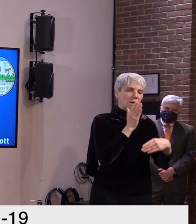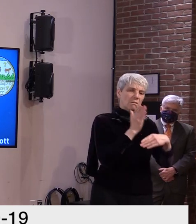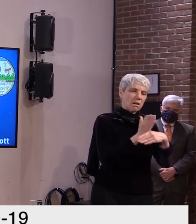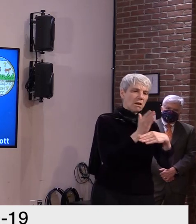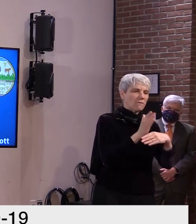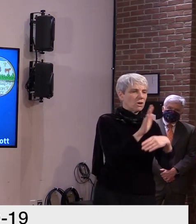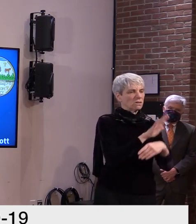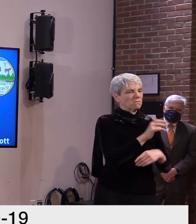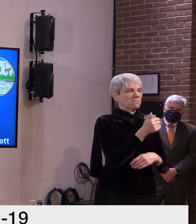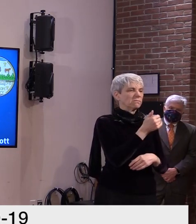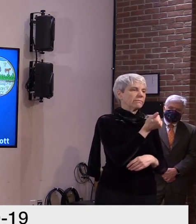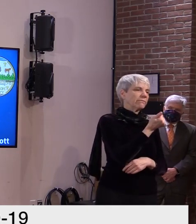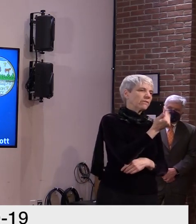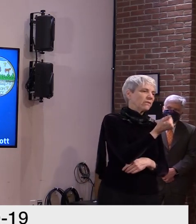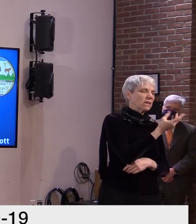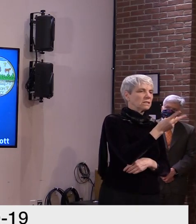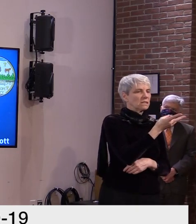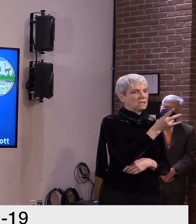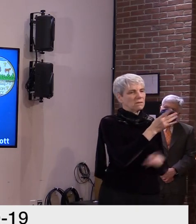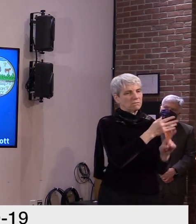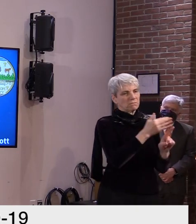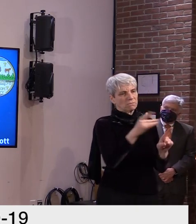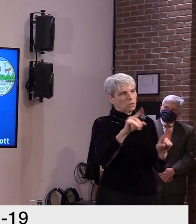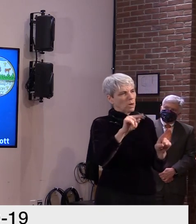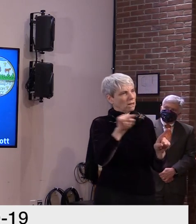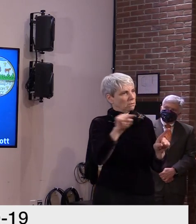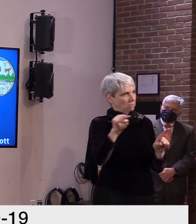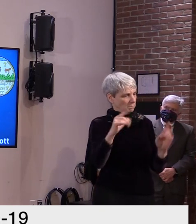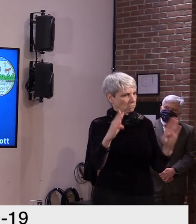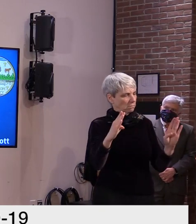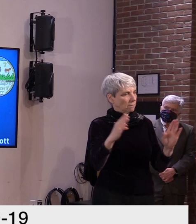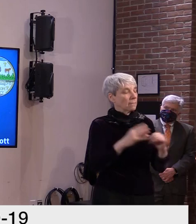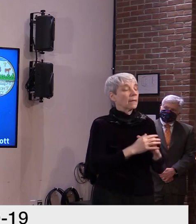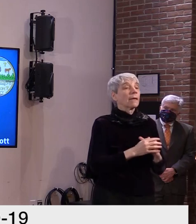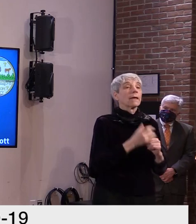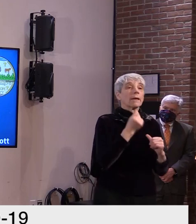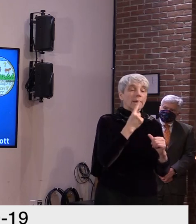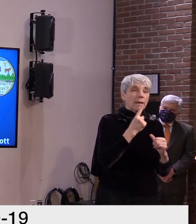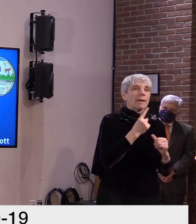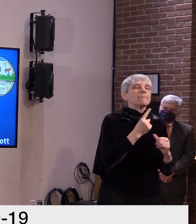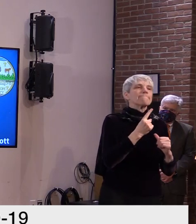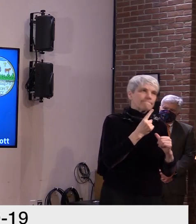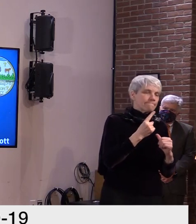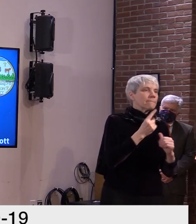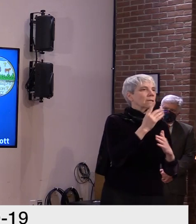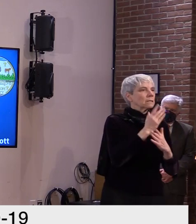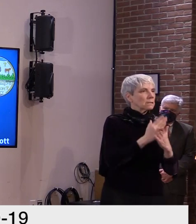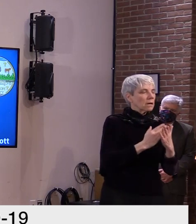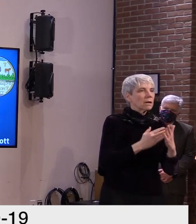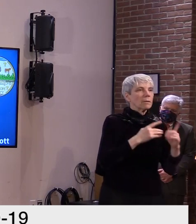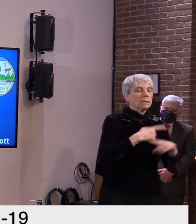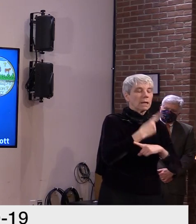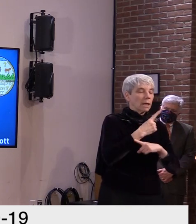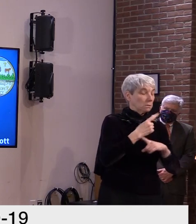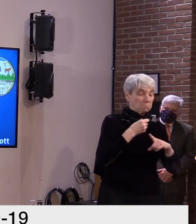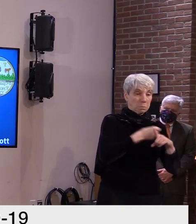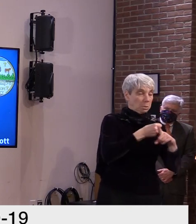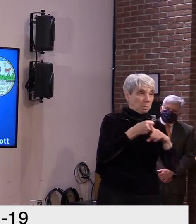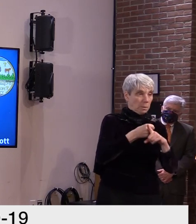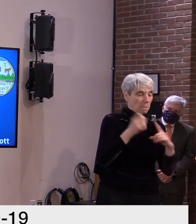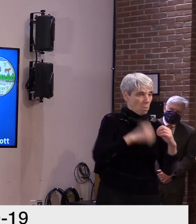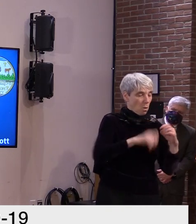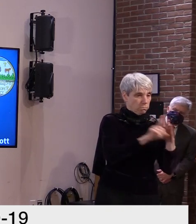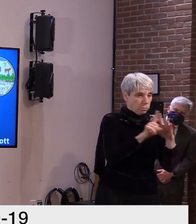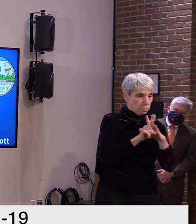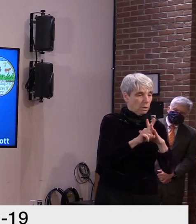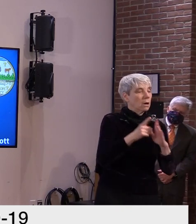20s. Some days, though, heavily influenced by our ongoing Central Vermont hockey outbreak,